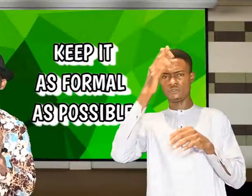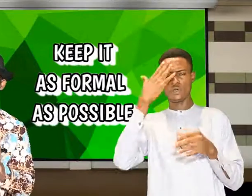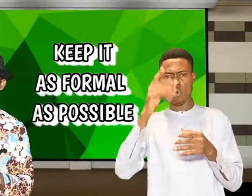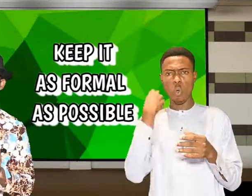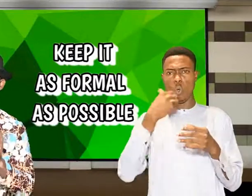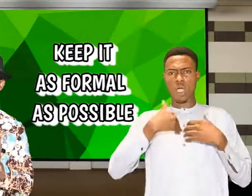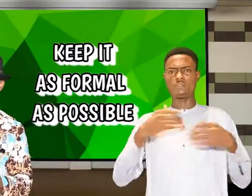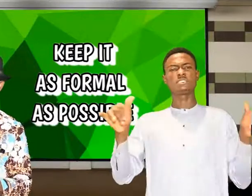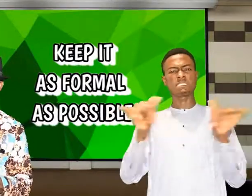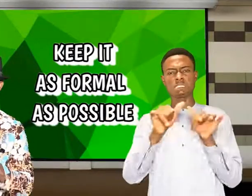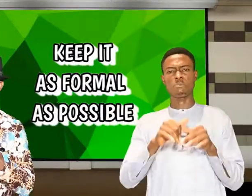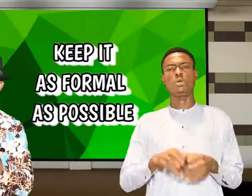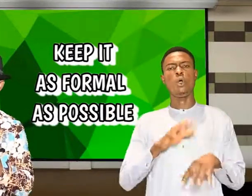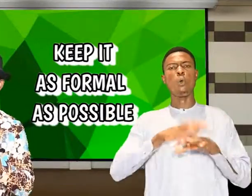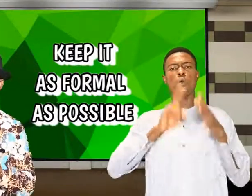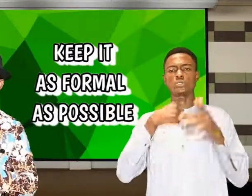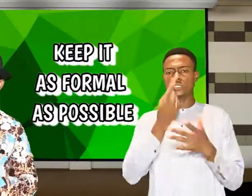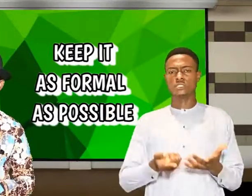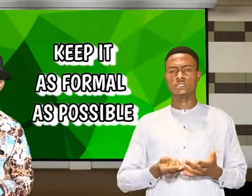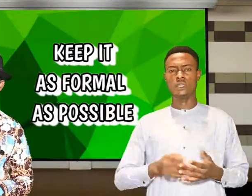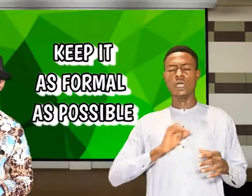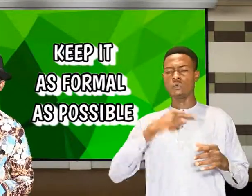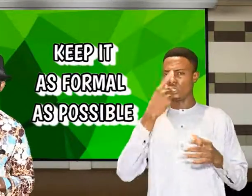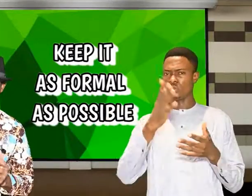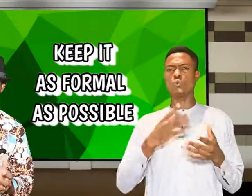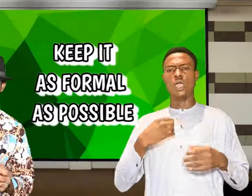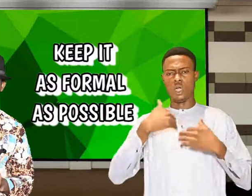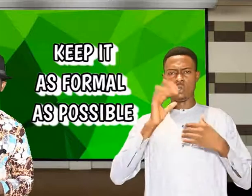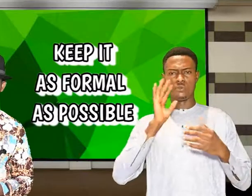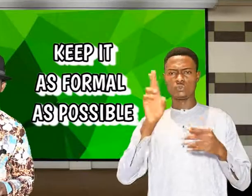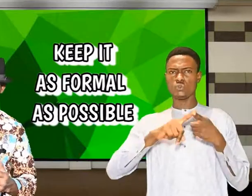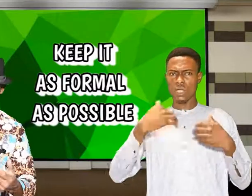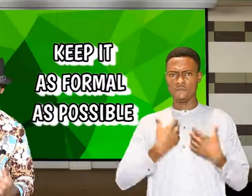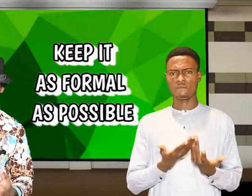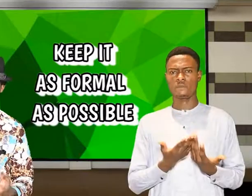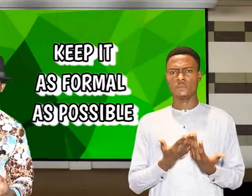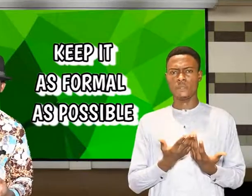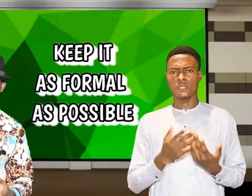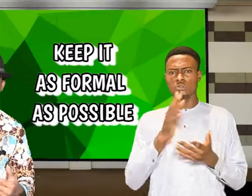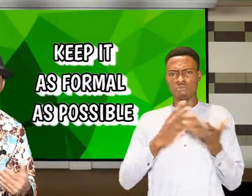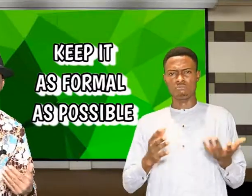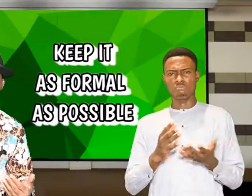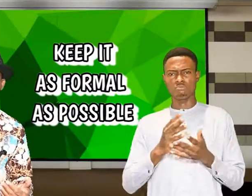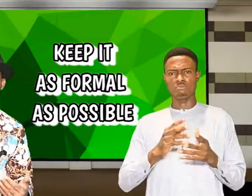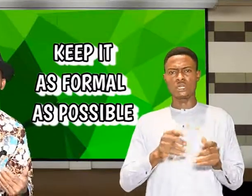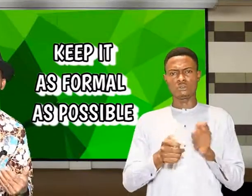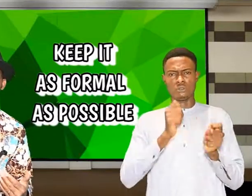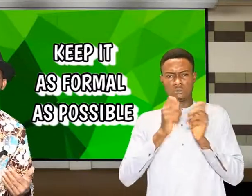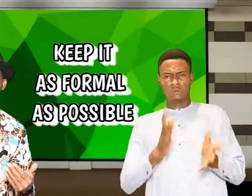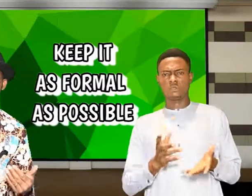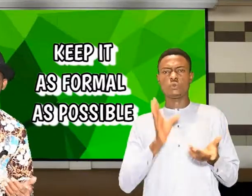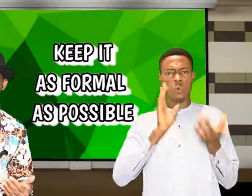who has a say in what to do. I'll tell you, I used to have this, we used to do, so the candidate will come in, they'll come in